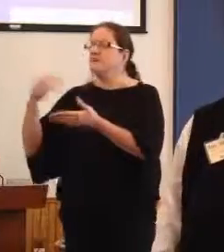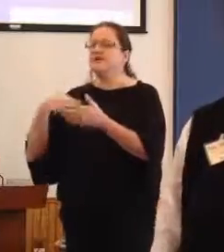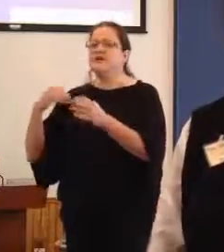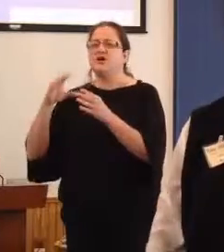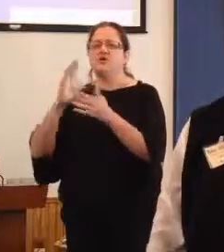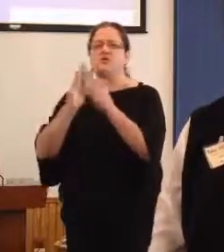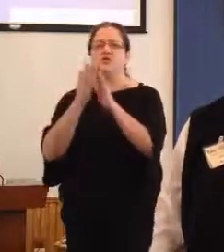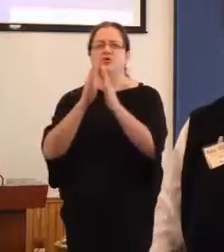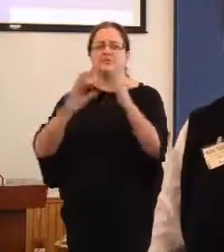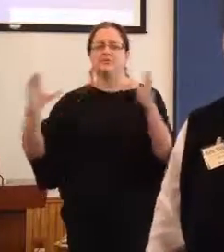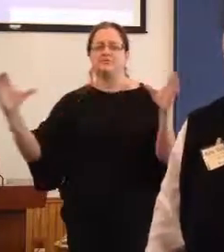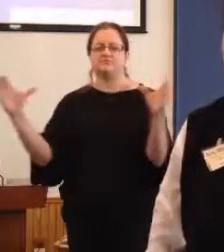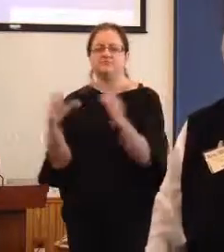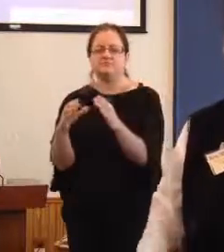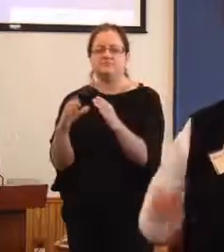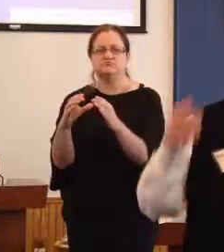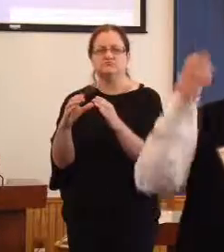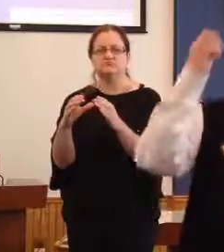community